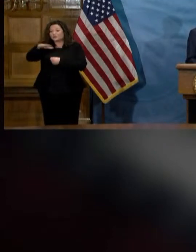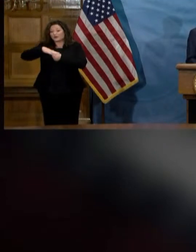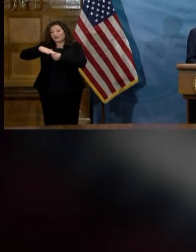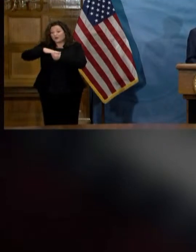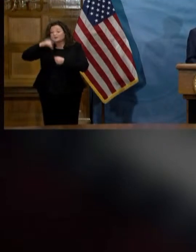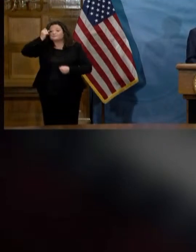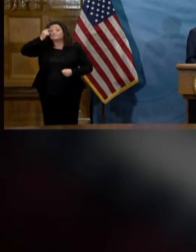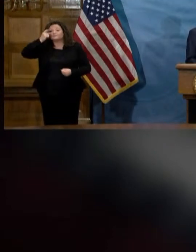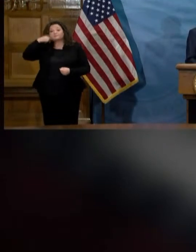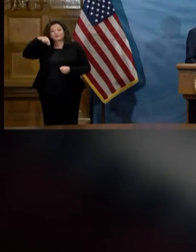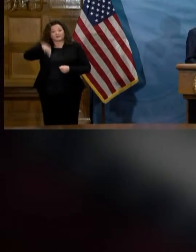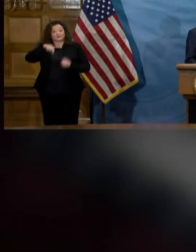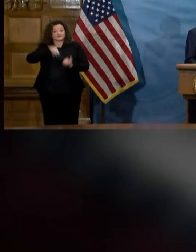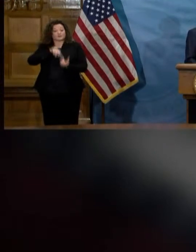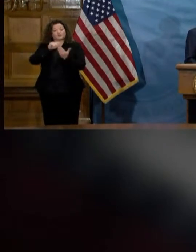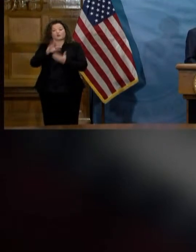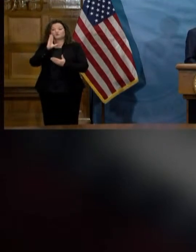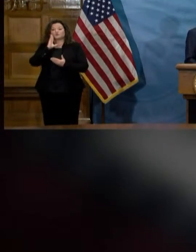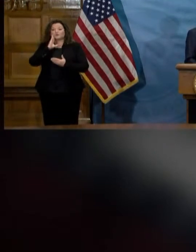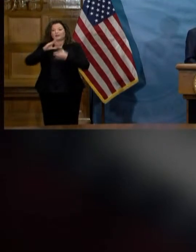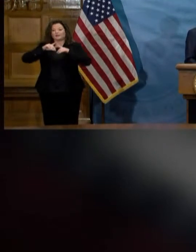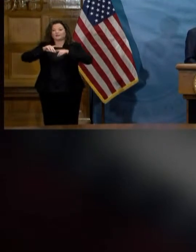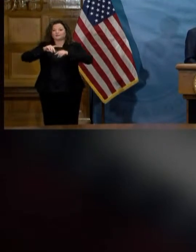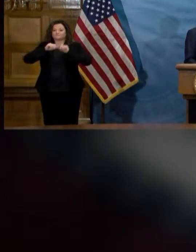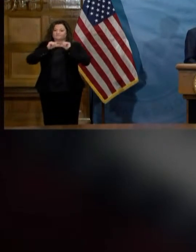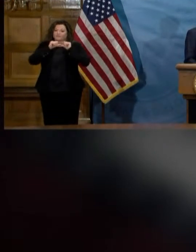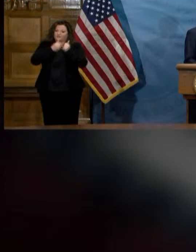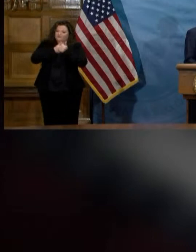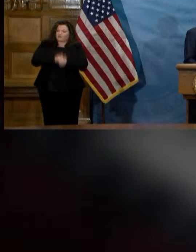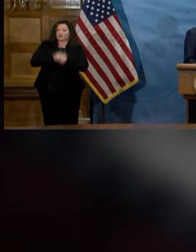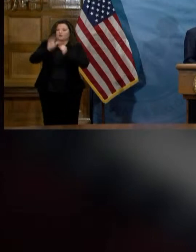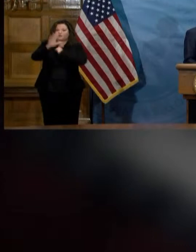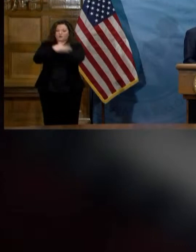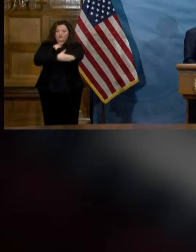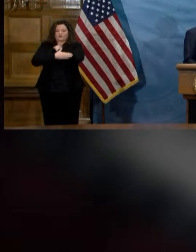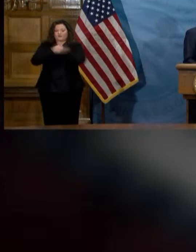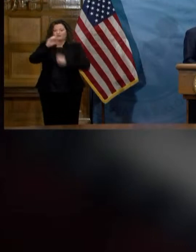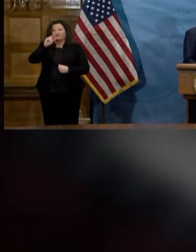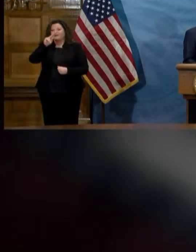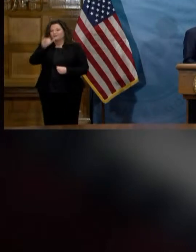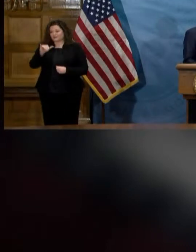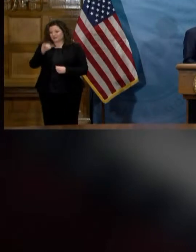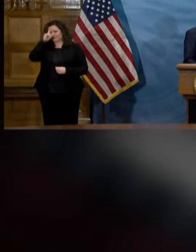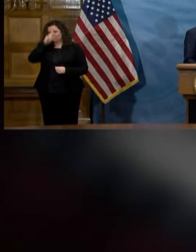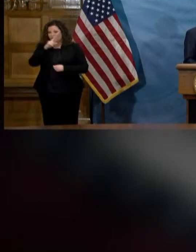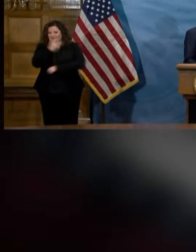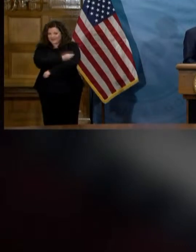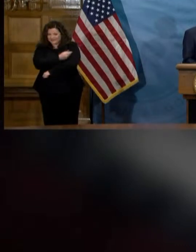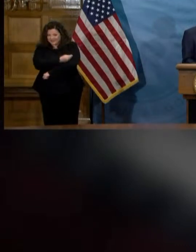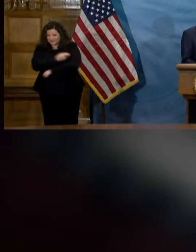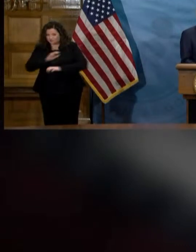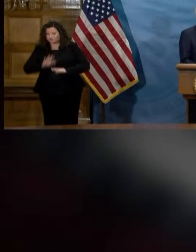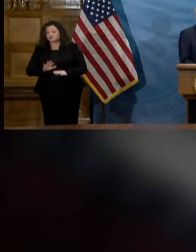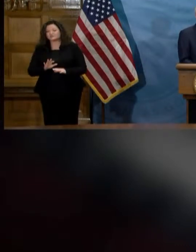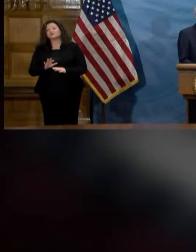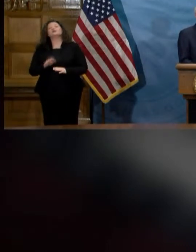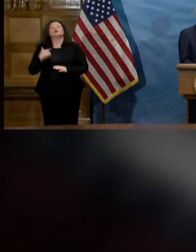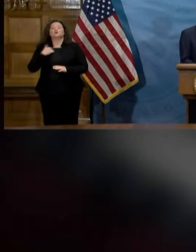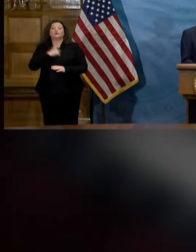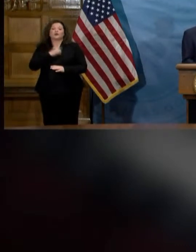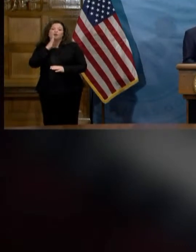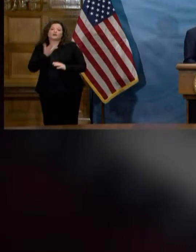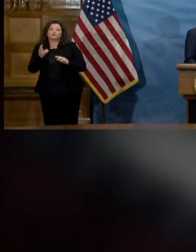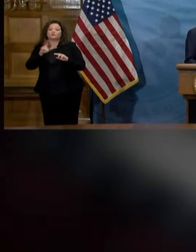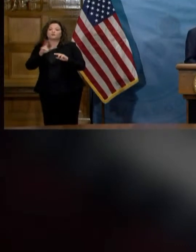county approach in terms of the vaccinations, but we're increasing that